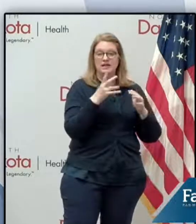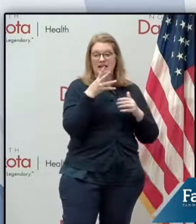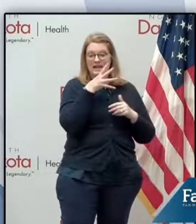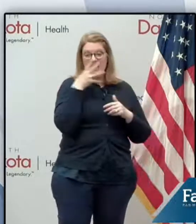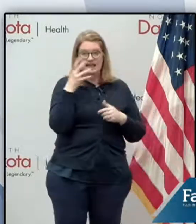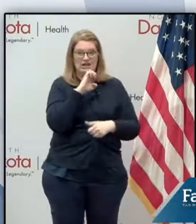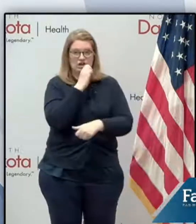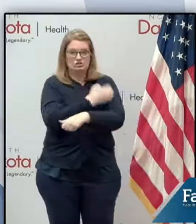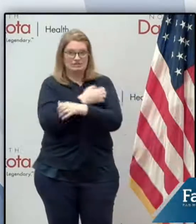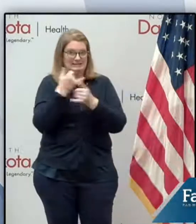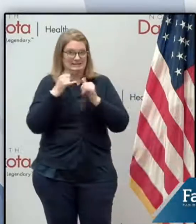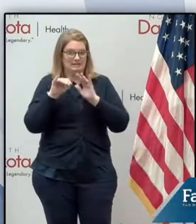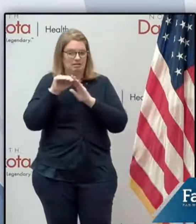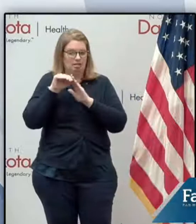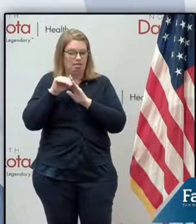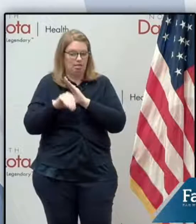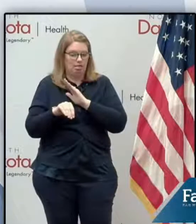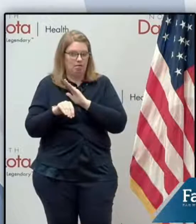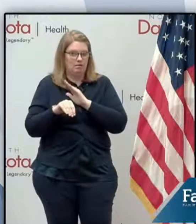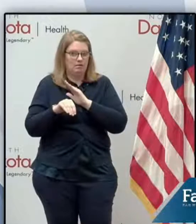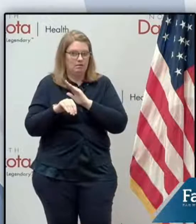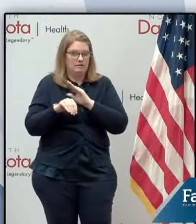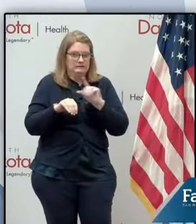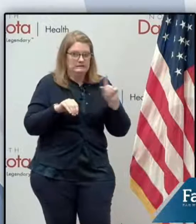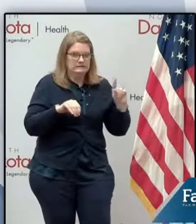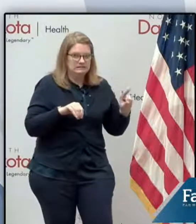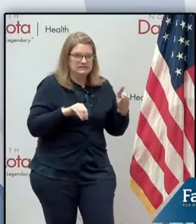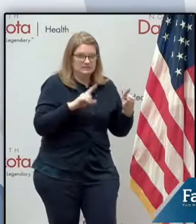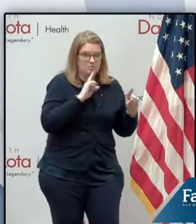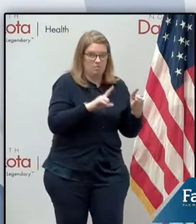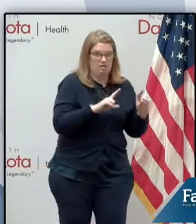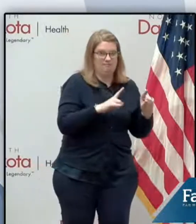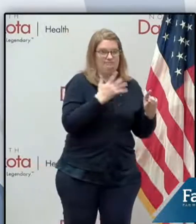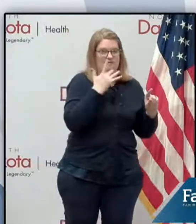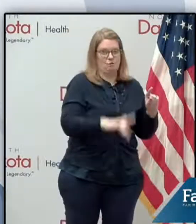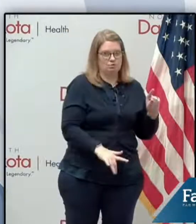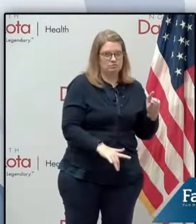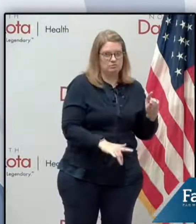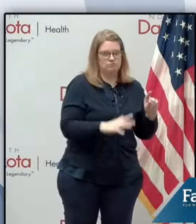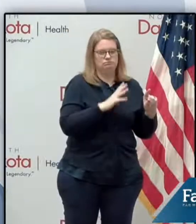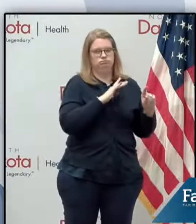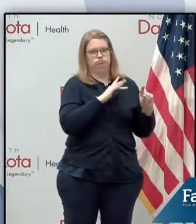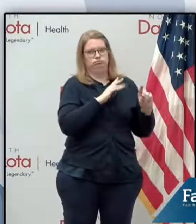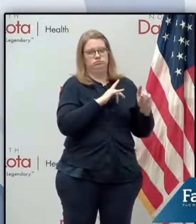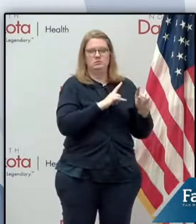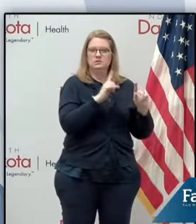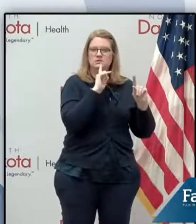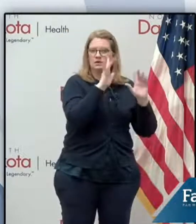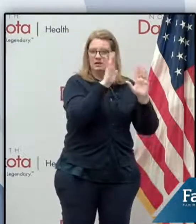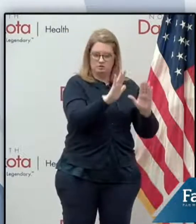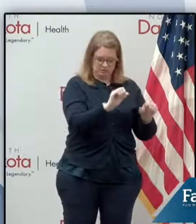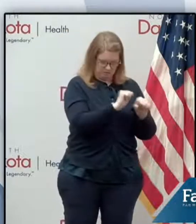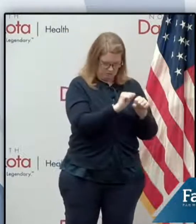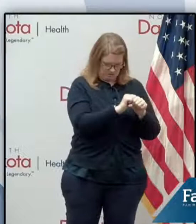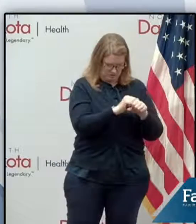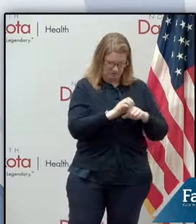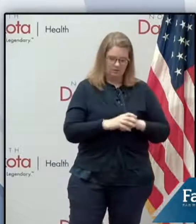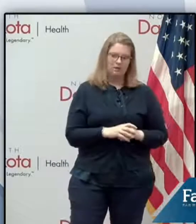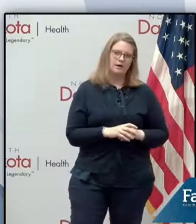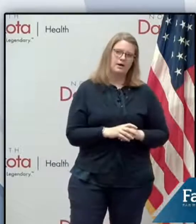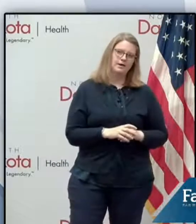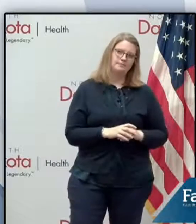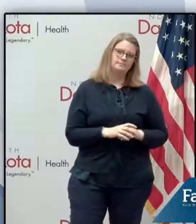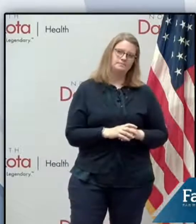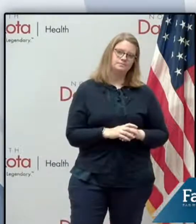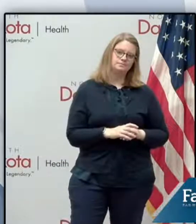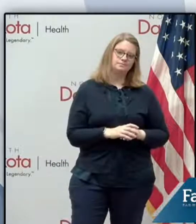energy, and so again this is really remarkable. So great work team on that. There was